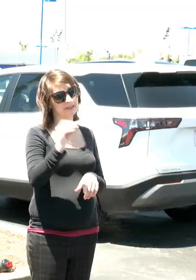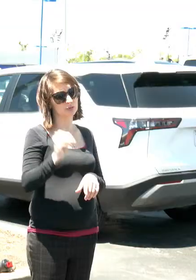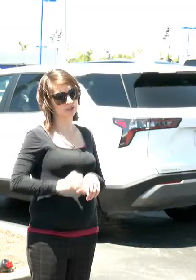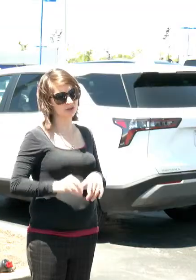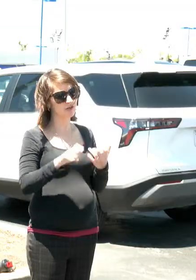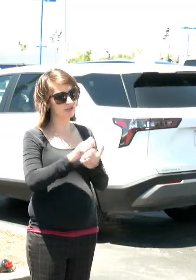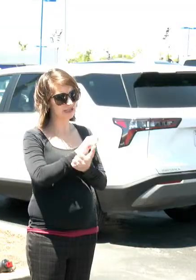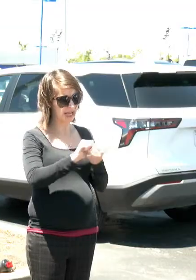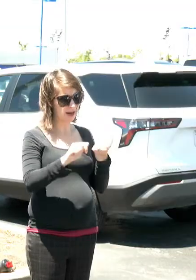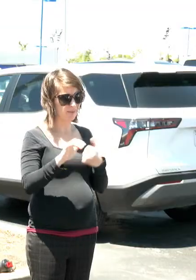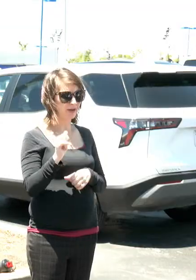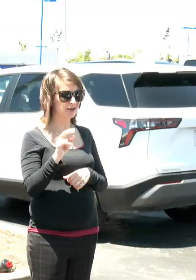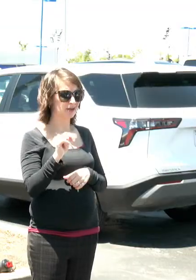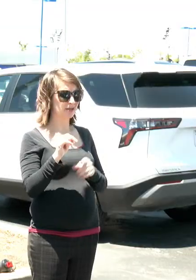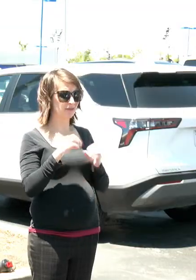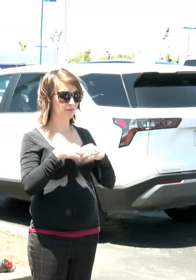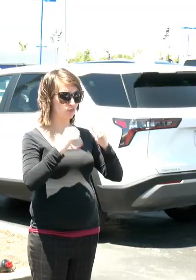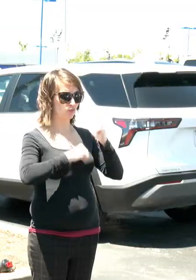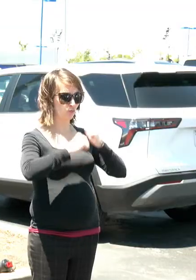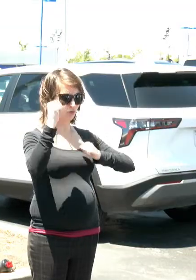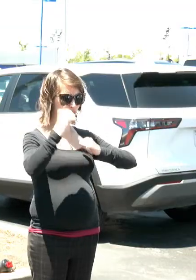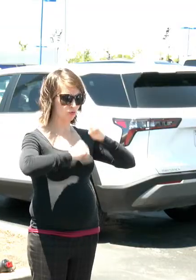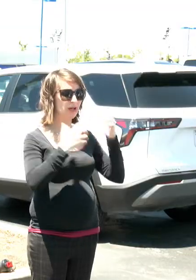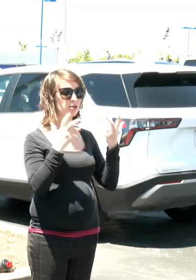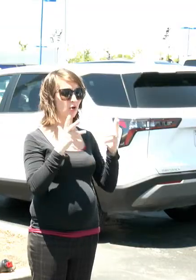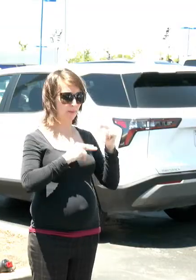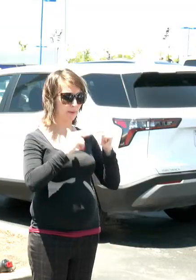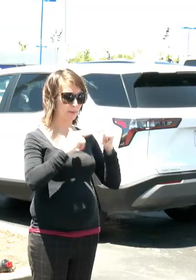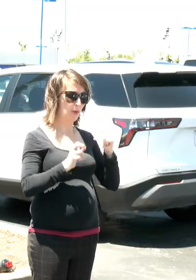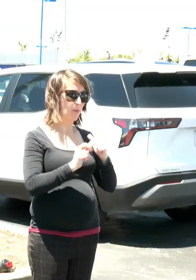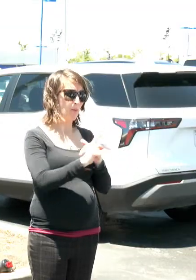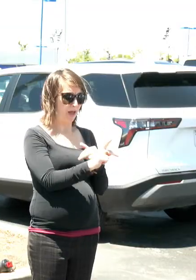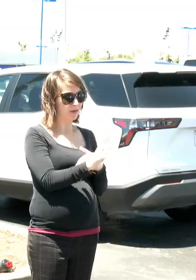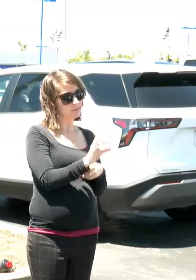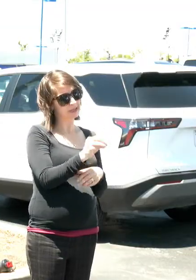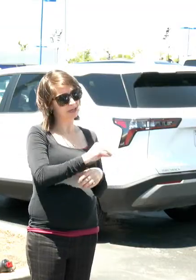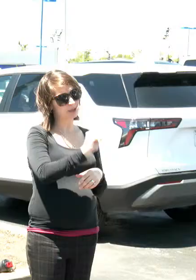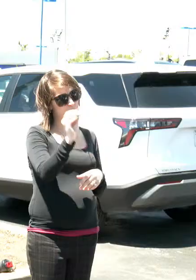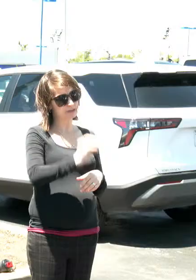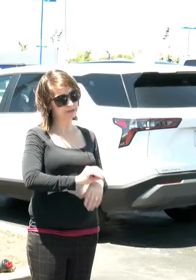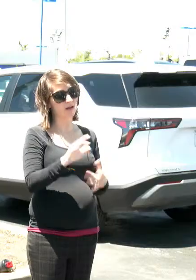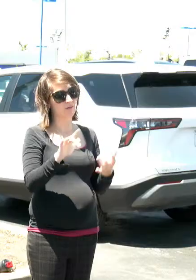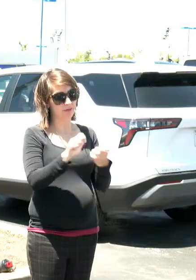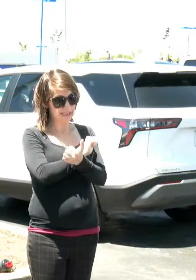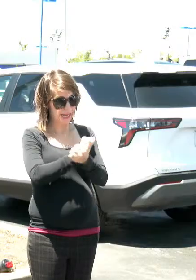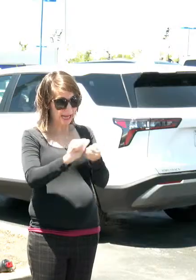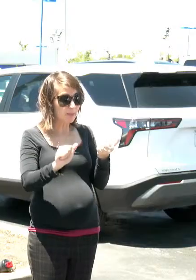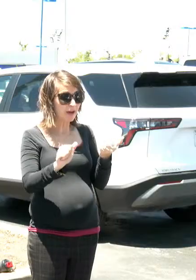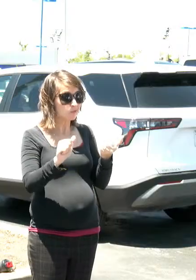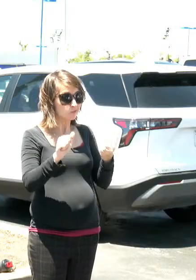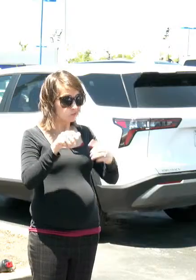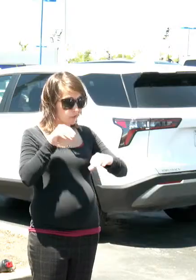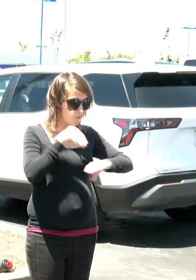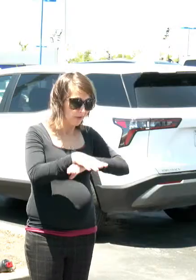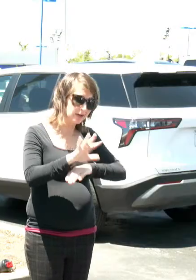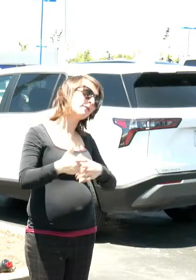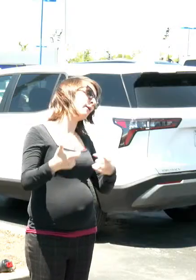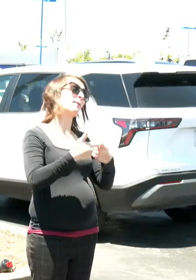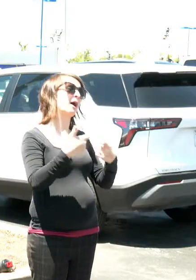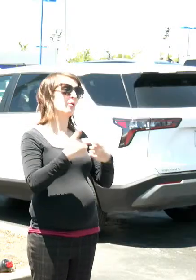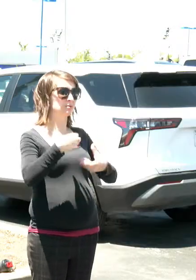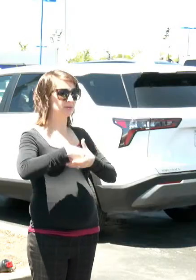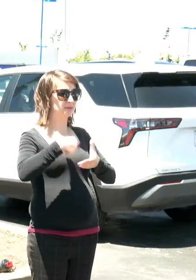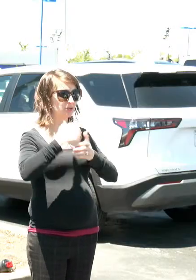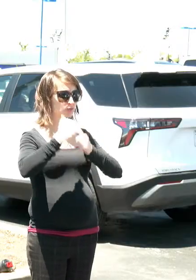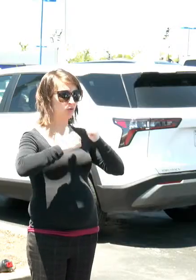damaged infrastructure has been rebuilt. Approximately 90% of the damaged infrastructure has been rebuilt, and